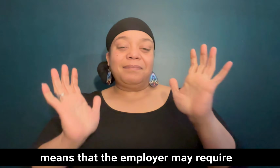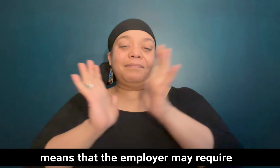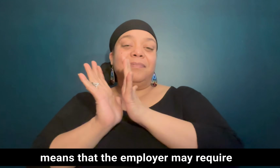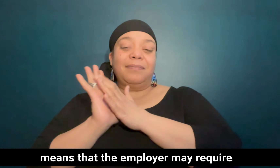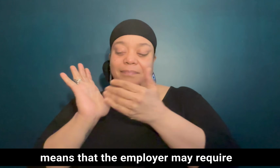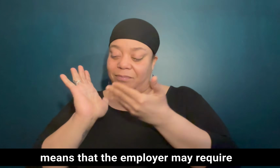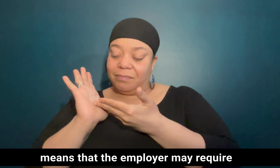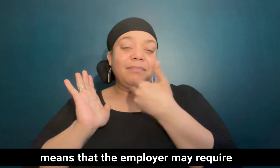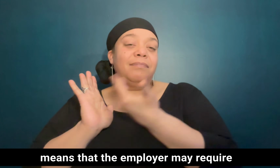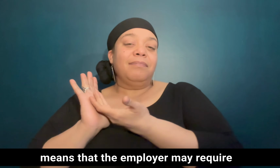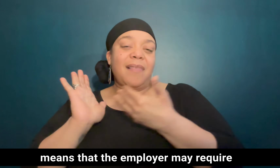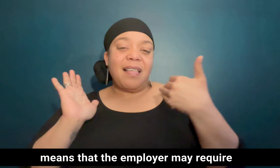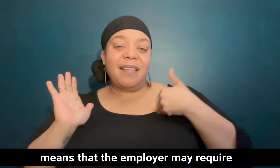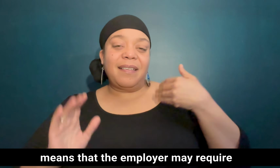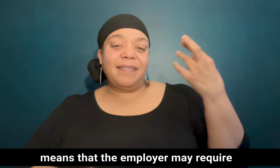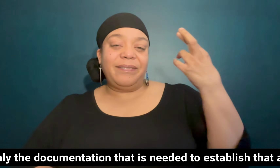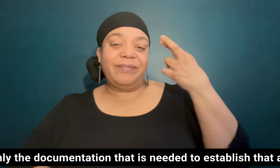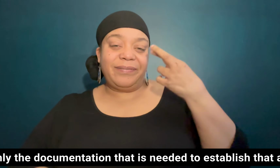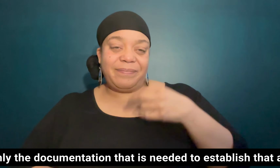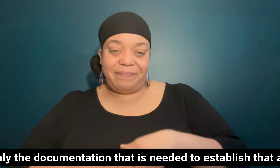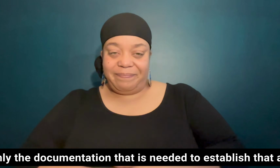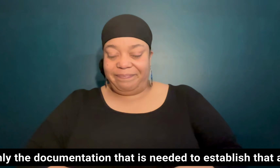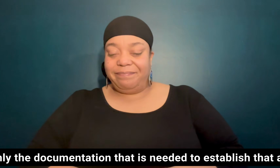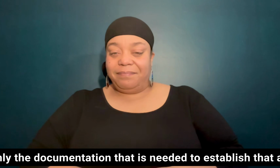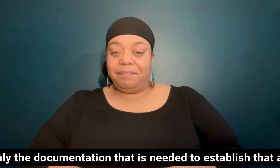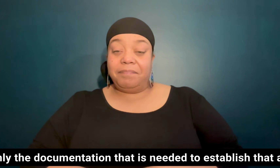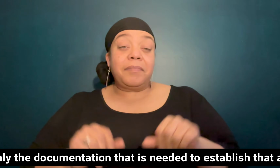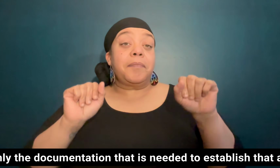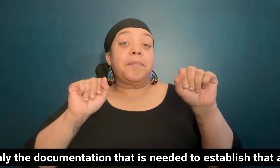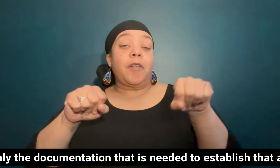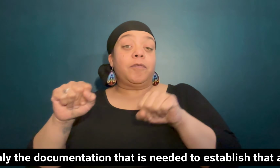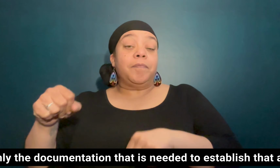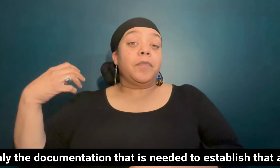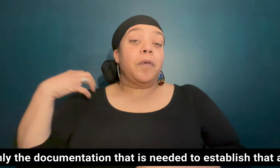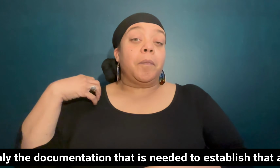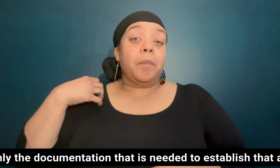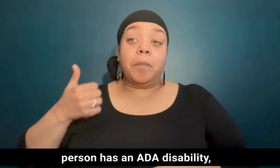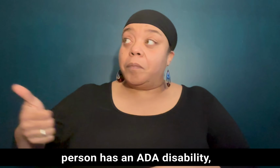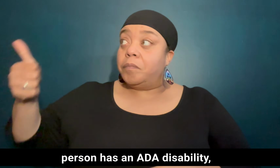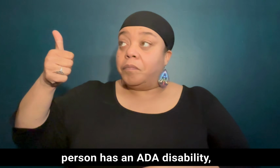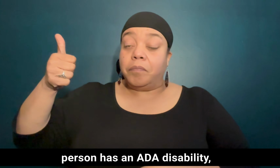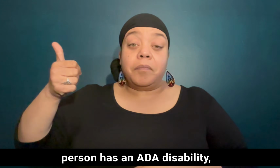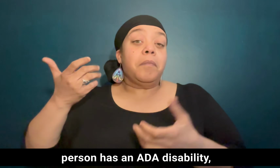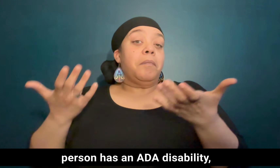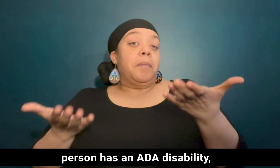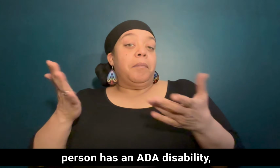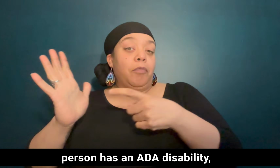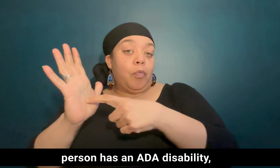means that the employer may require only the documentation that is needed to establish that a person has an ADA